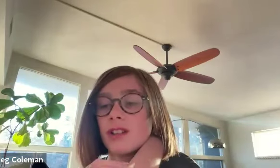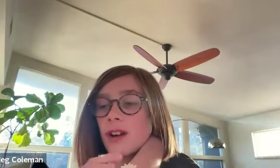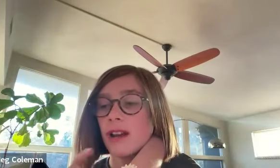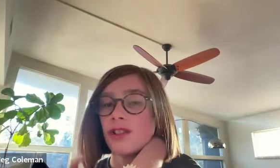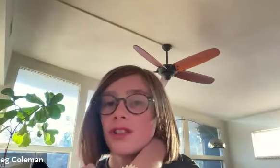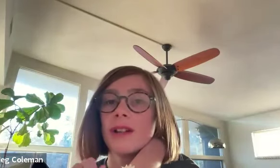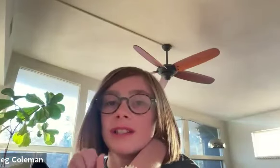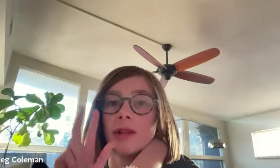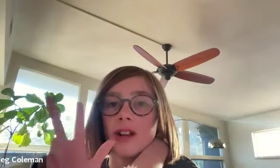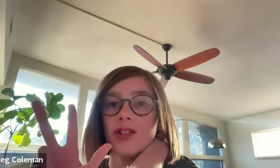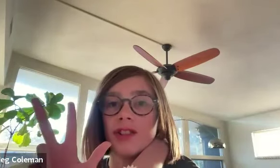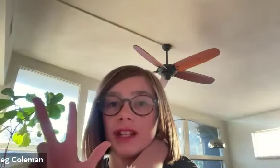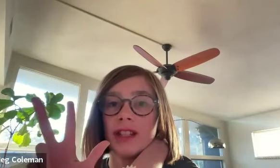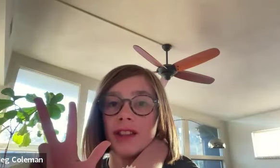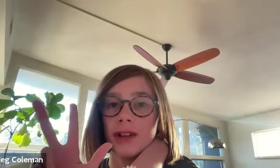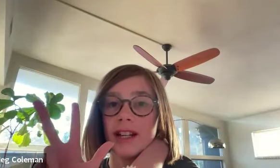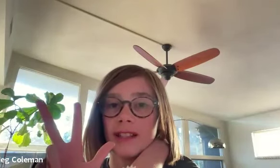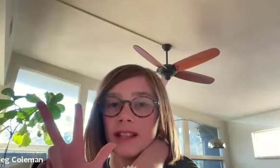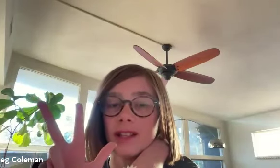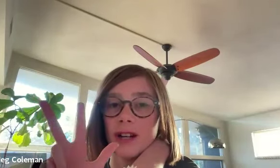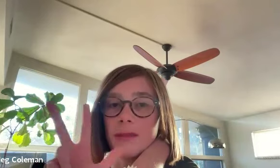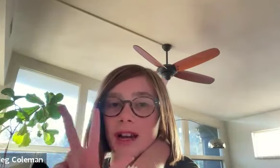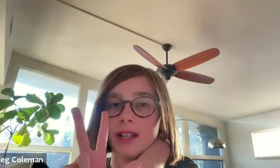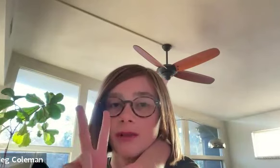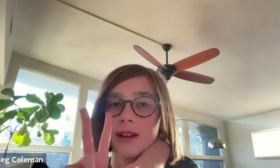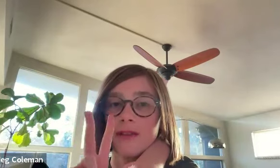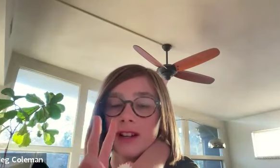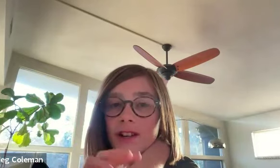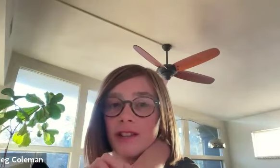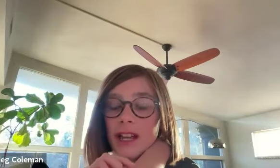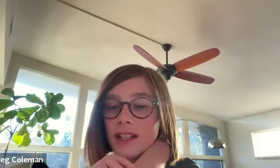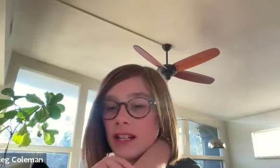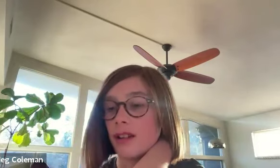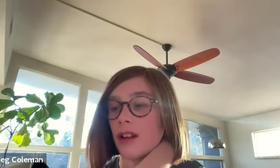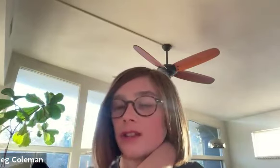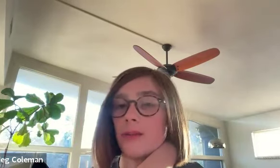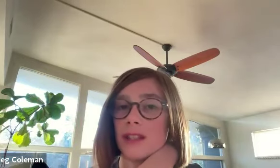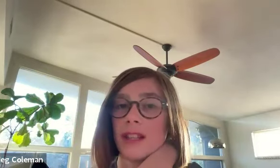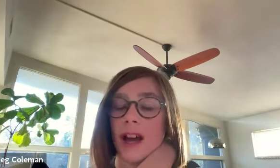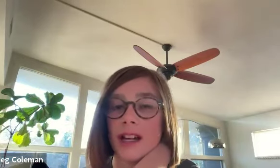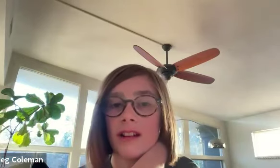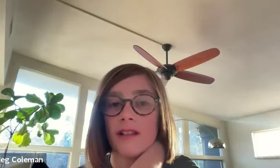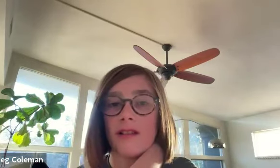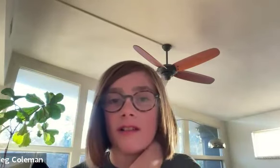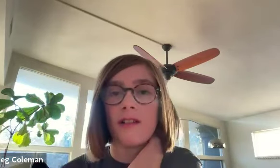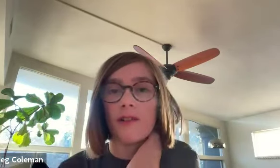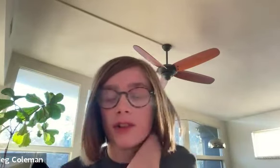So I've just always subconsciously did three as this when I'm counting with my fingers. I didn't even know that was the sign for